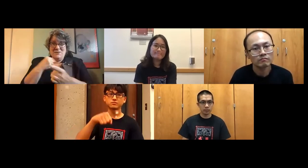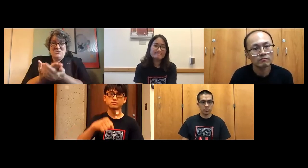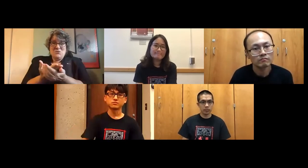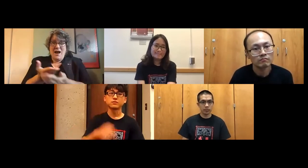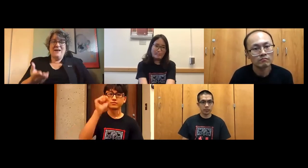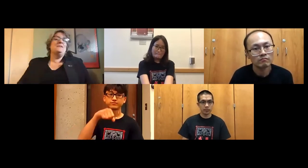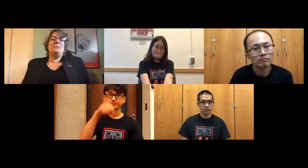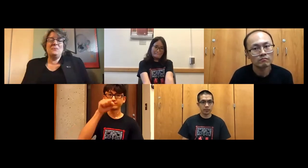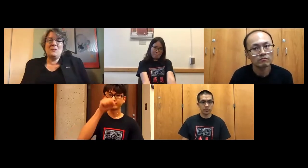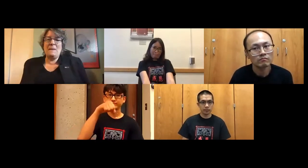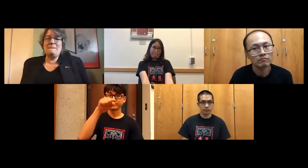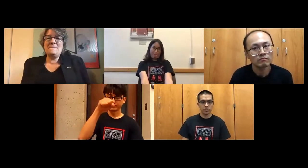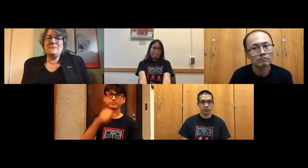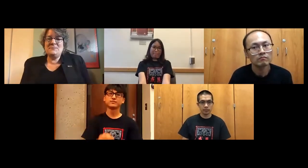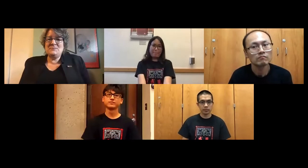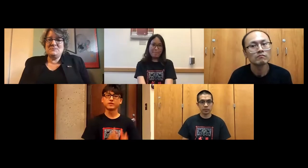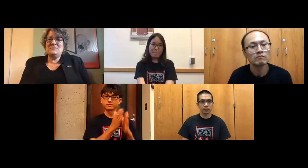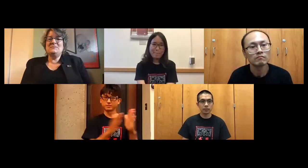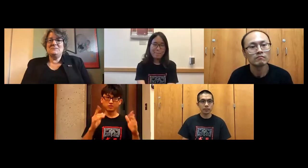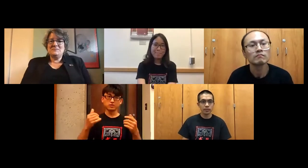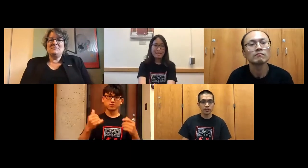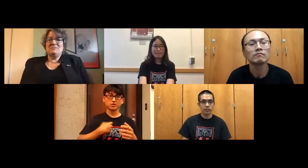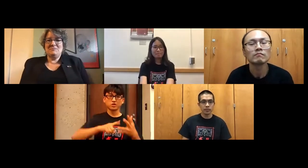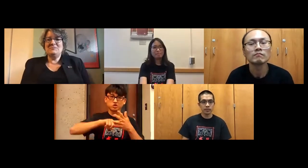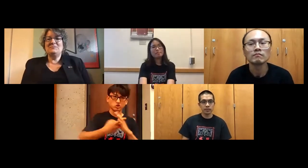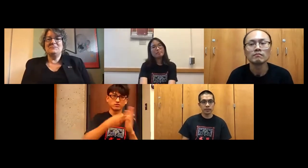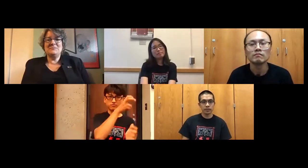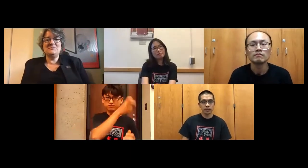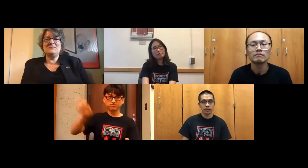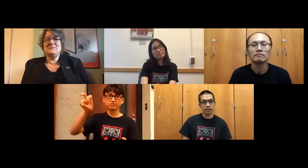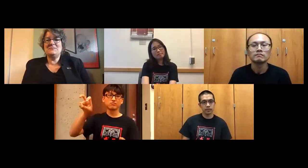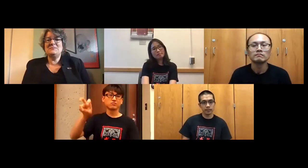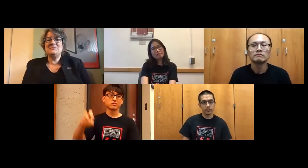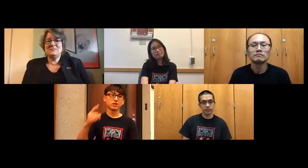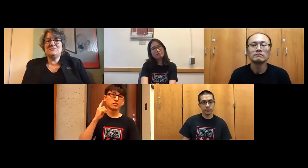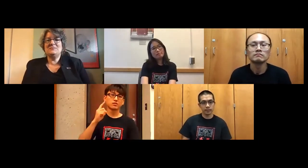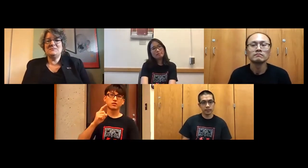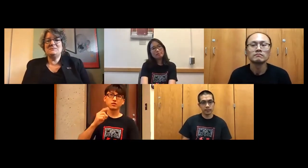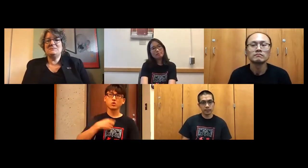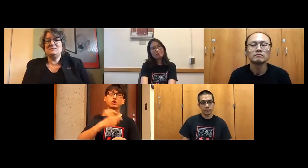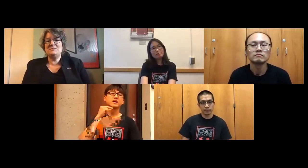And then you noticed when you came to the US and after you arrived here more. Yes, and then I